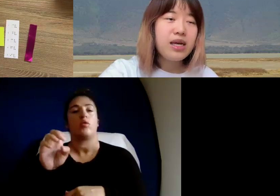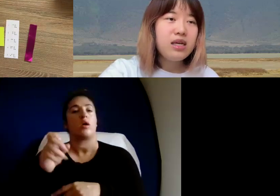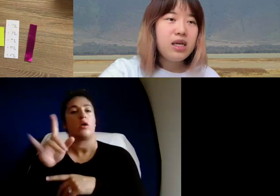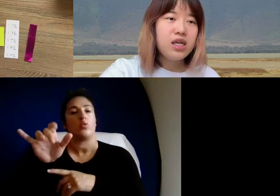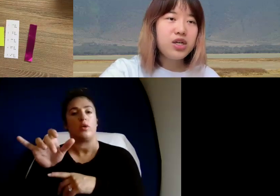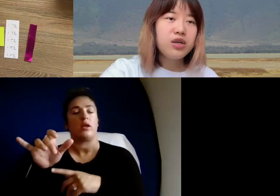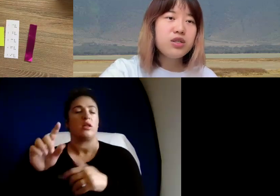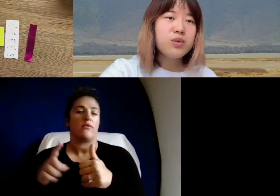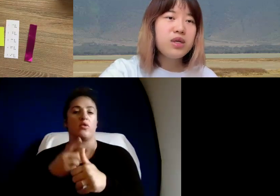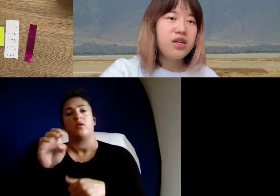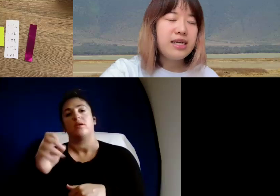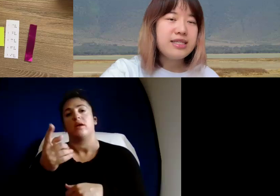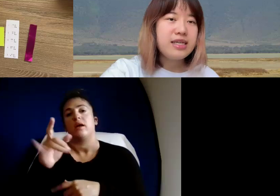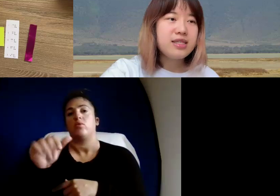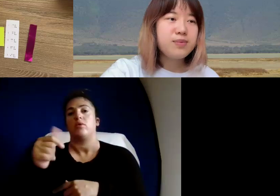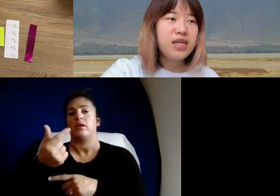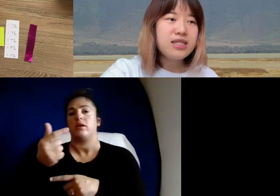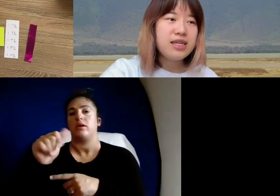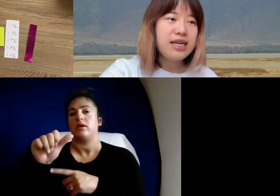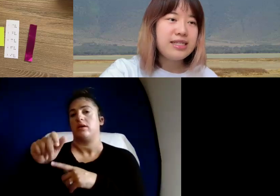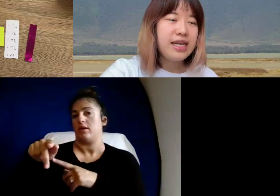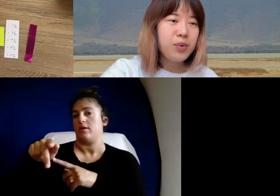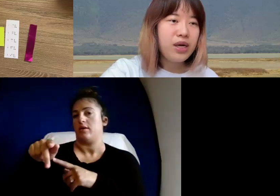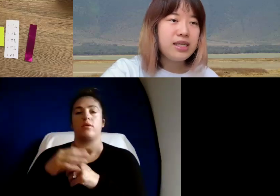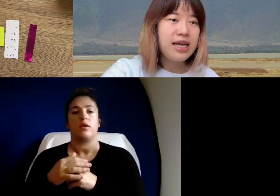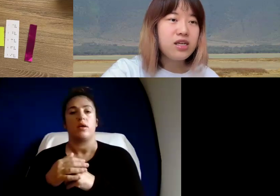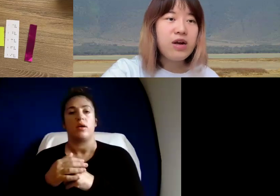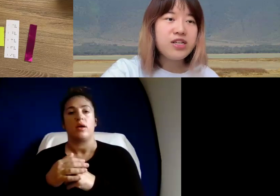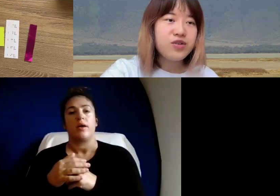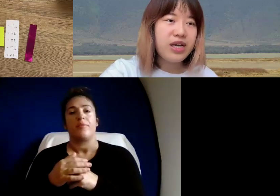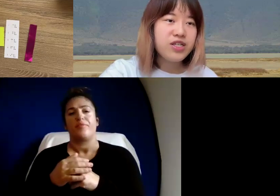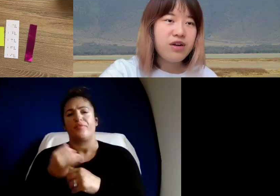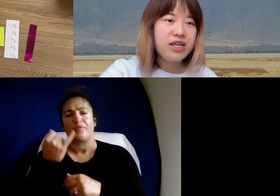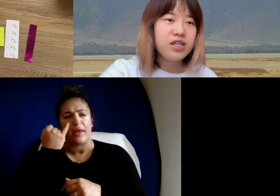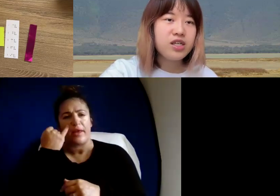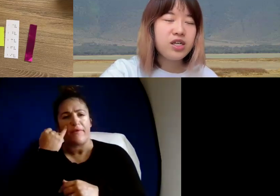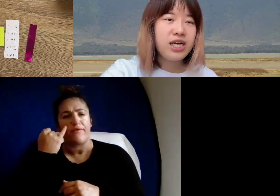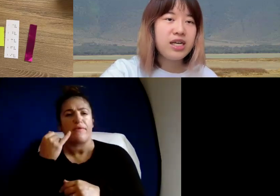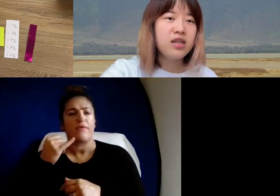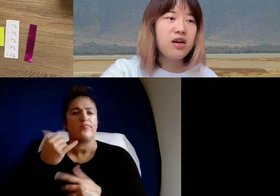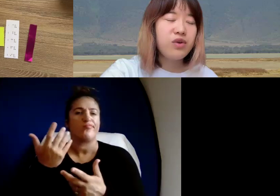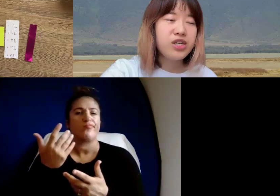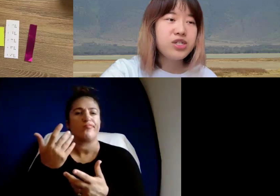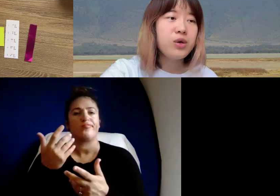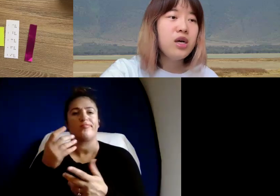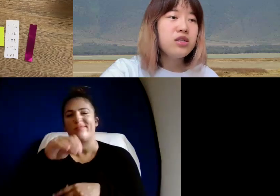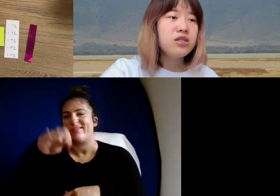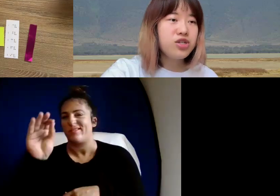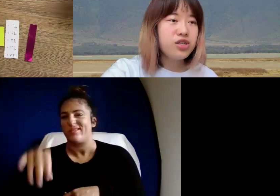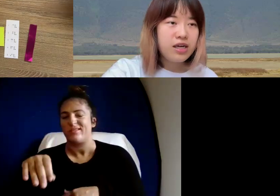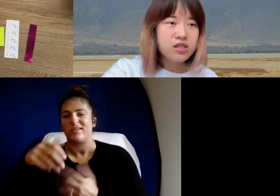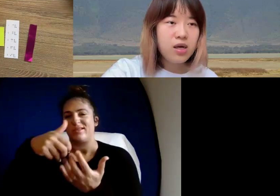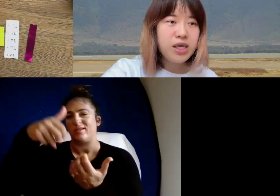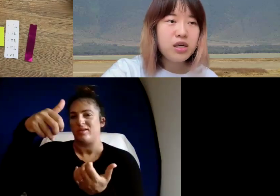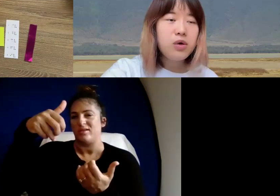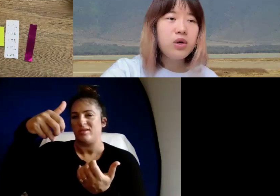gap. It occurs when there is a split in a data point like graduation rate occurring along racial,